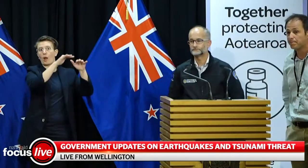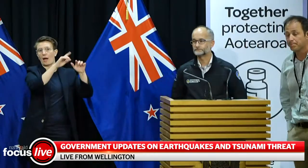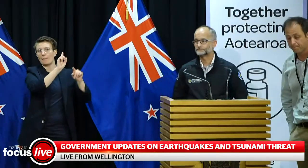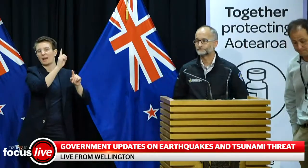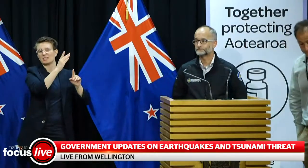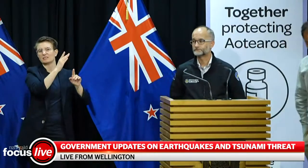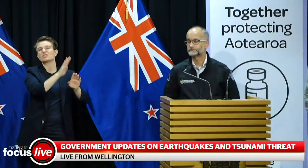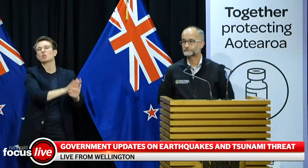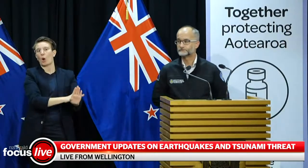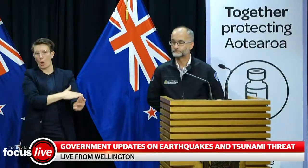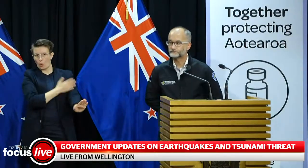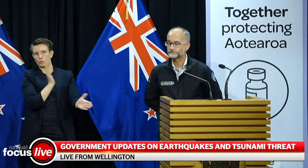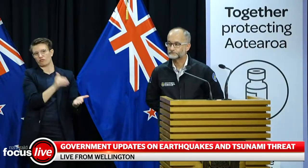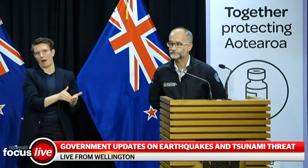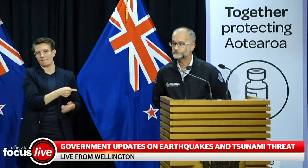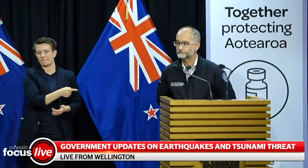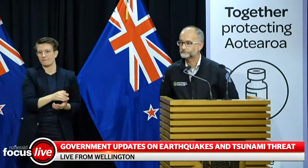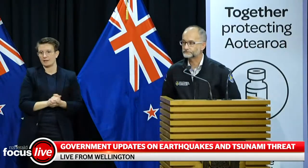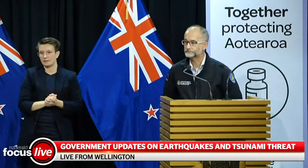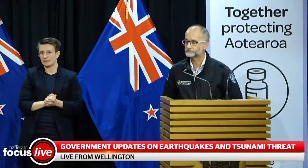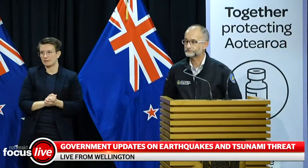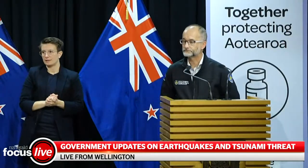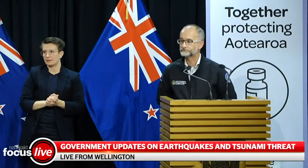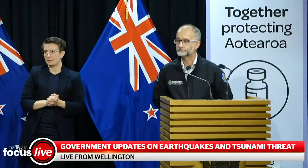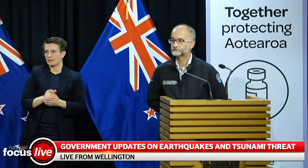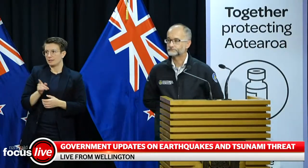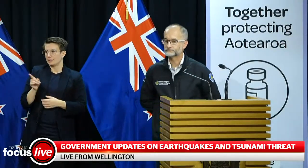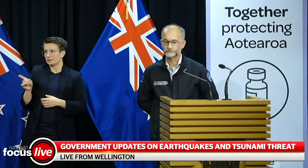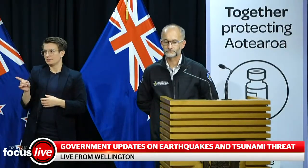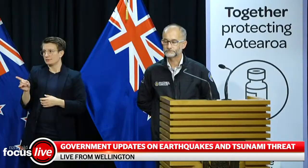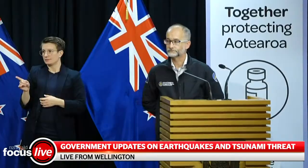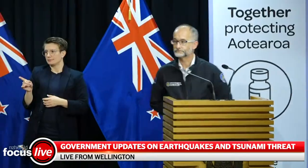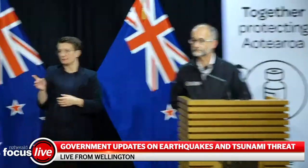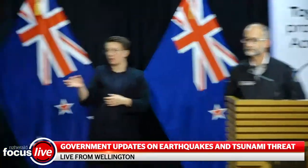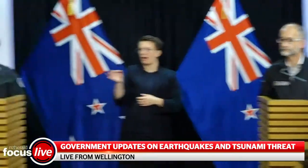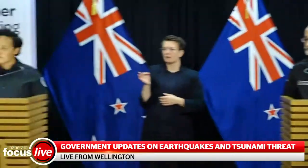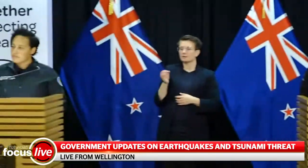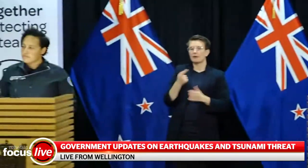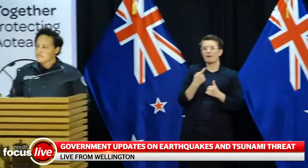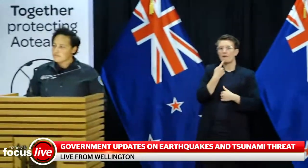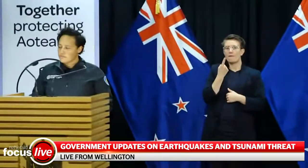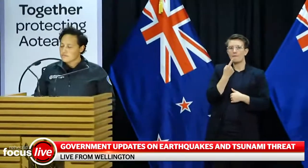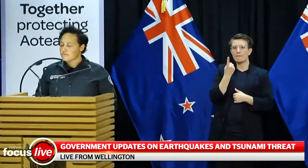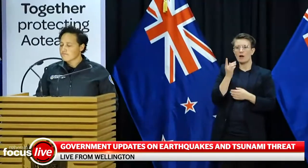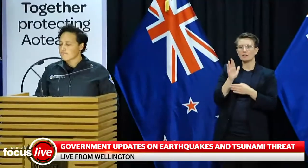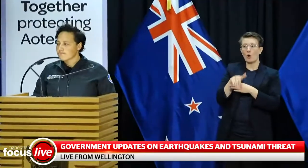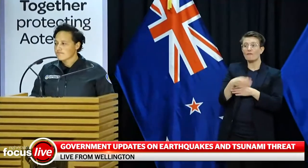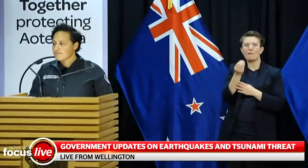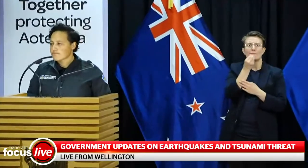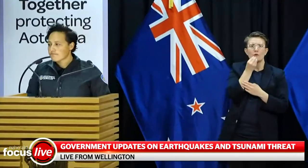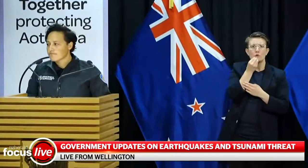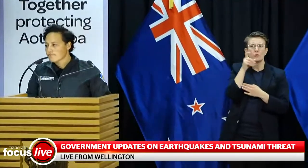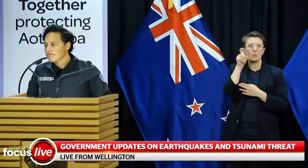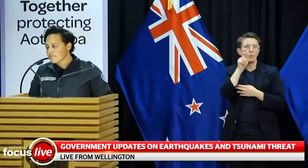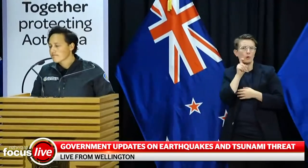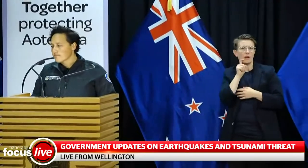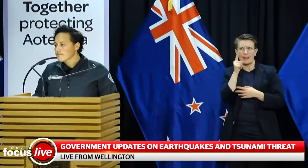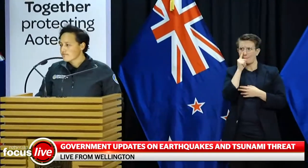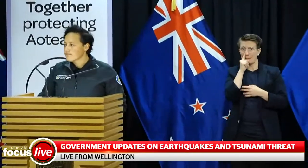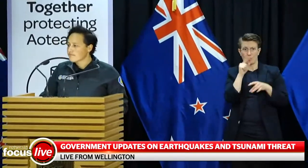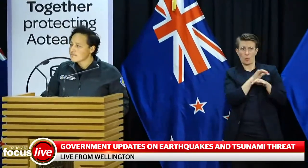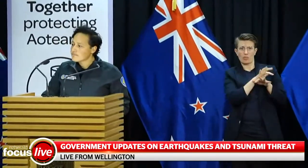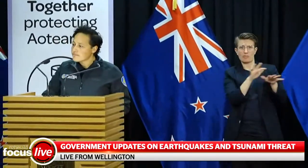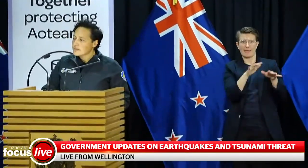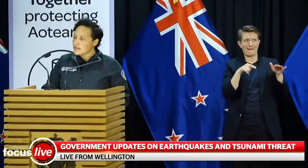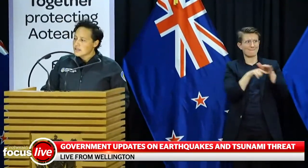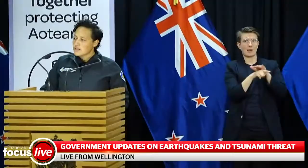Minister, communities who are up on hill, have you had any advice around, food supplies, water supplies, getting out to those people given